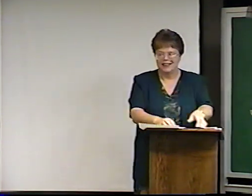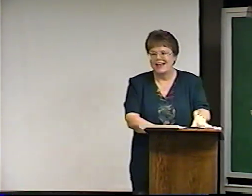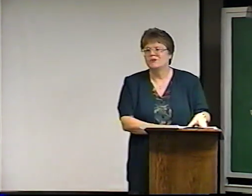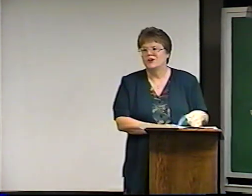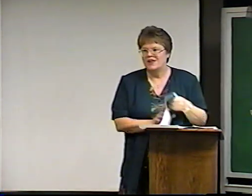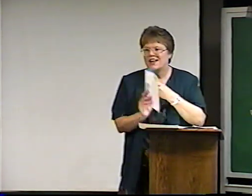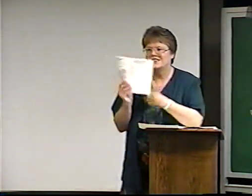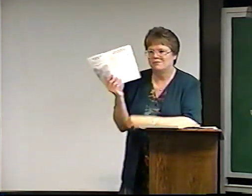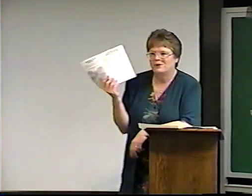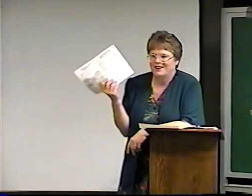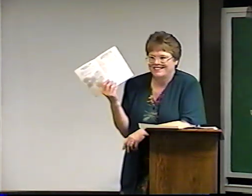That's pretty hard to say.